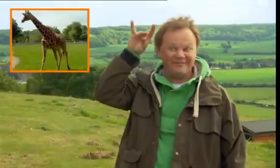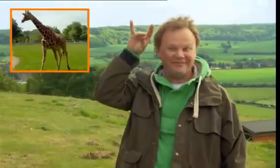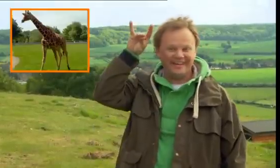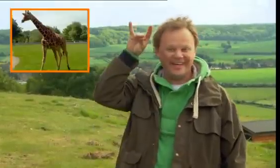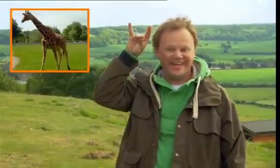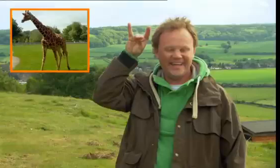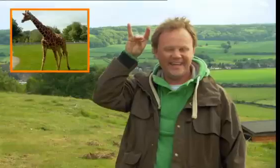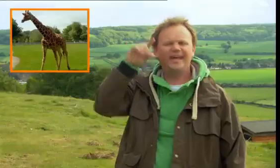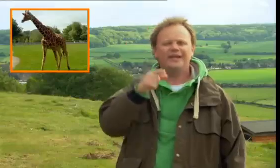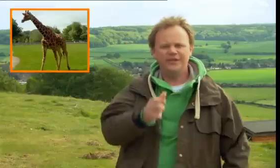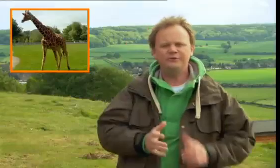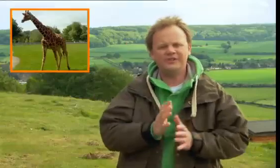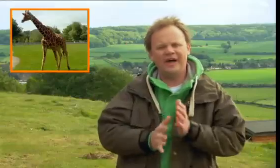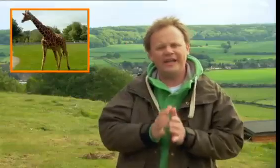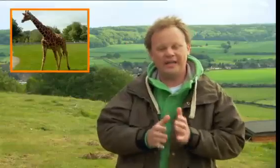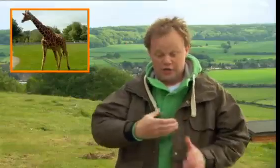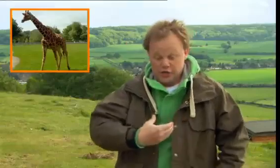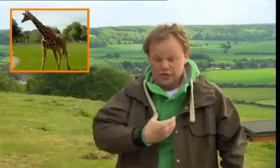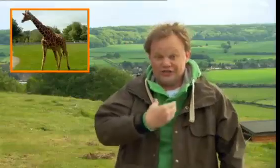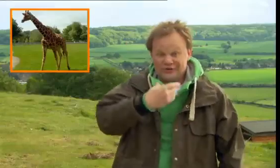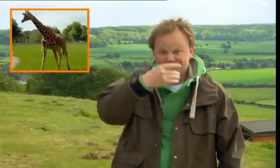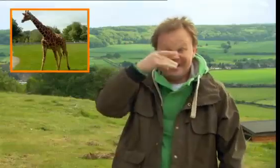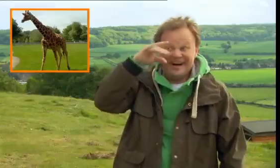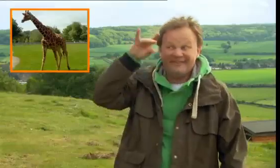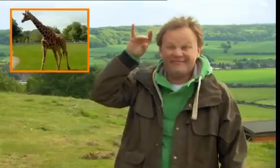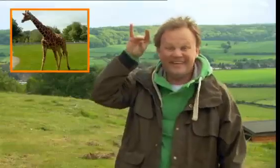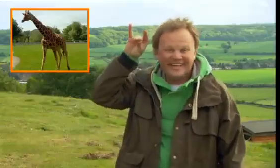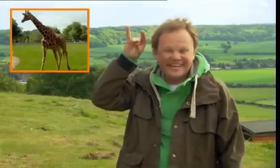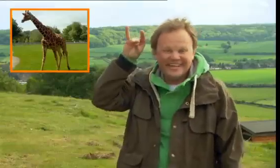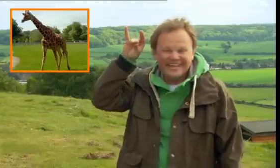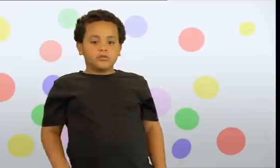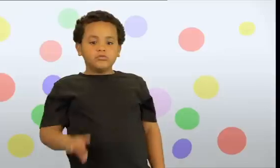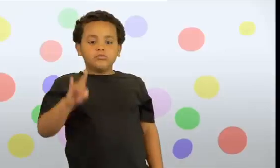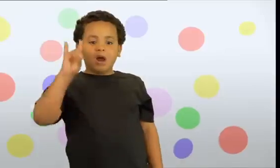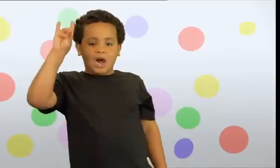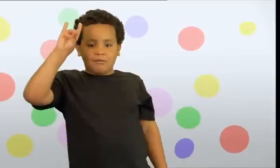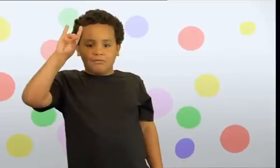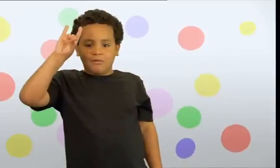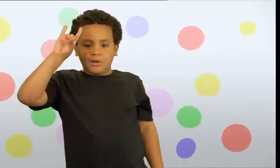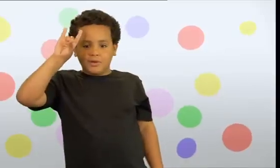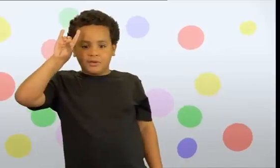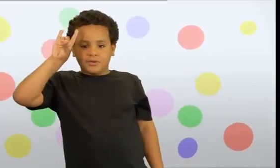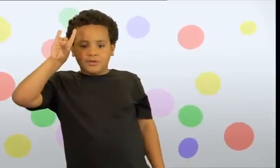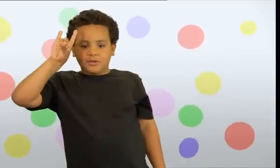Giraffe. You sign. Giraffe. Giraffe. That's right,